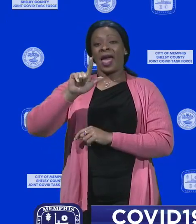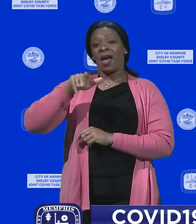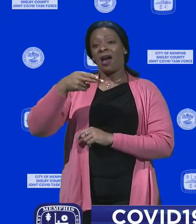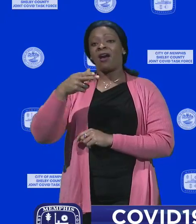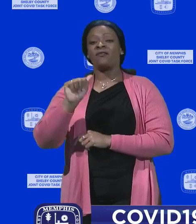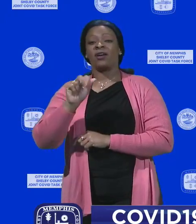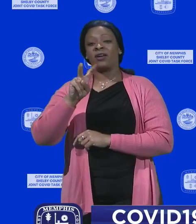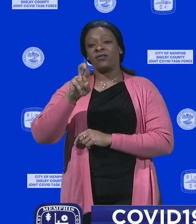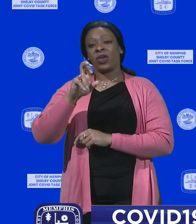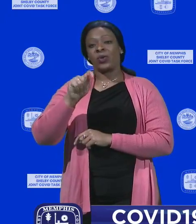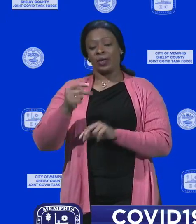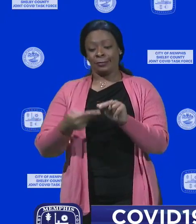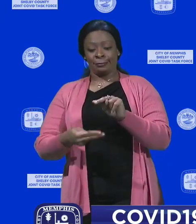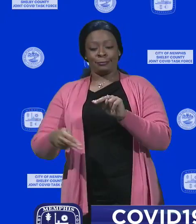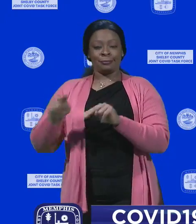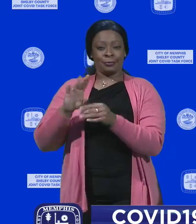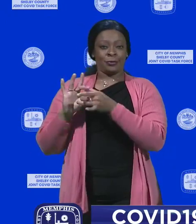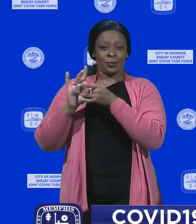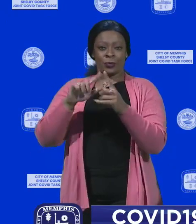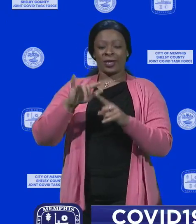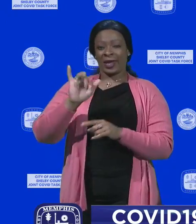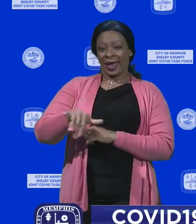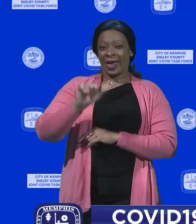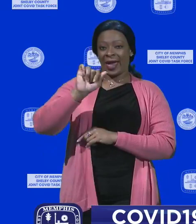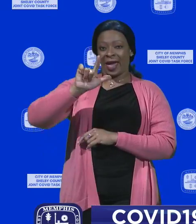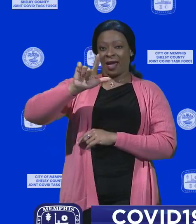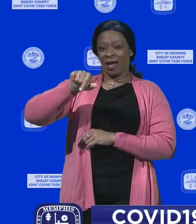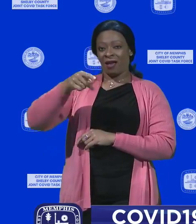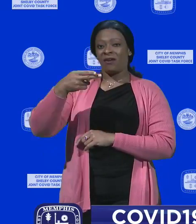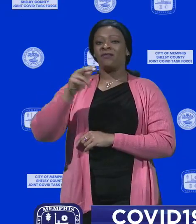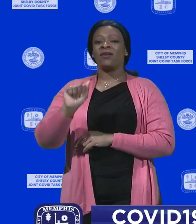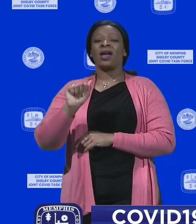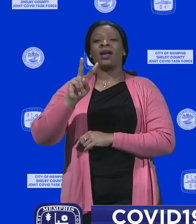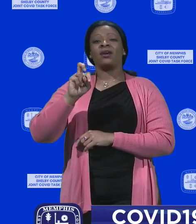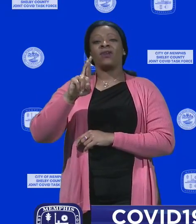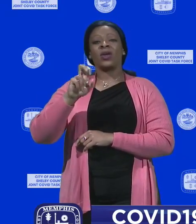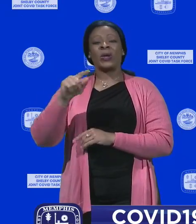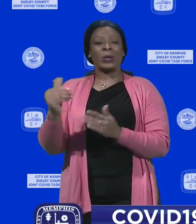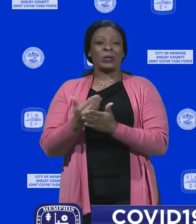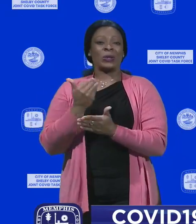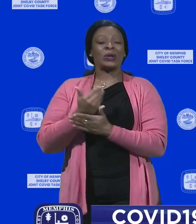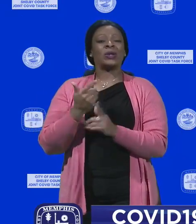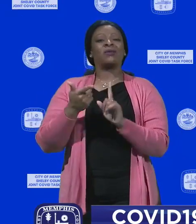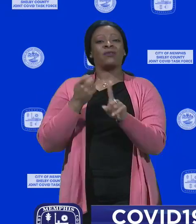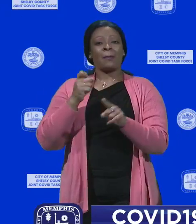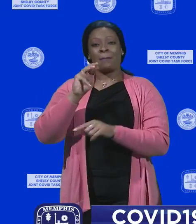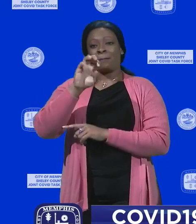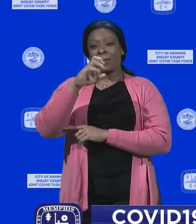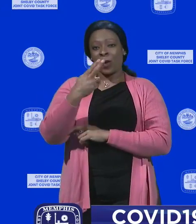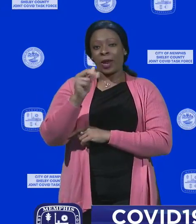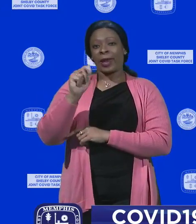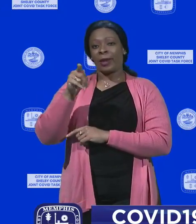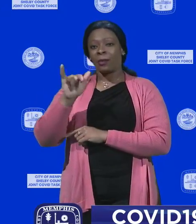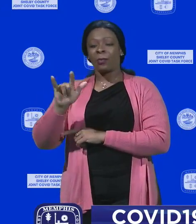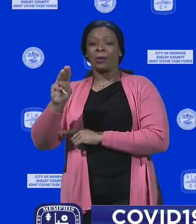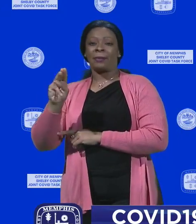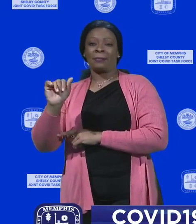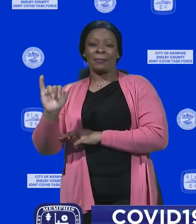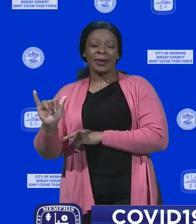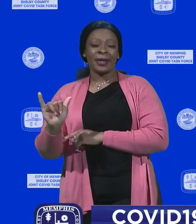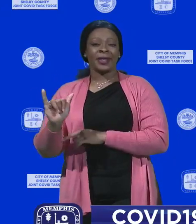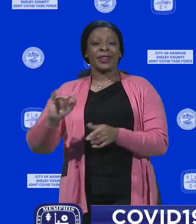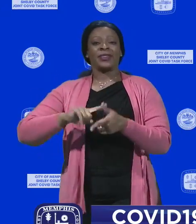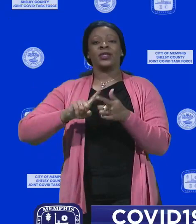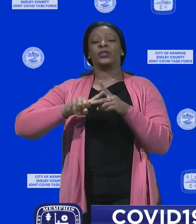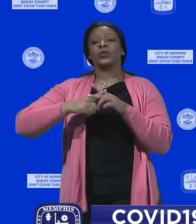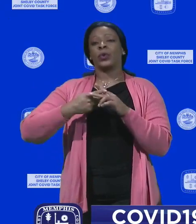we had a surge associated with Alpha variant cases in throughout the month of March, April, May, and then it